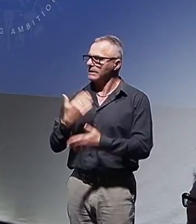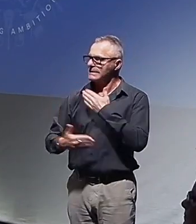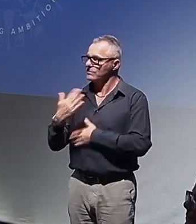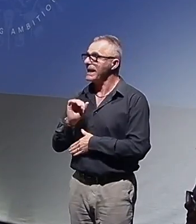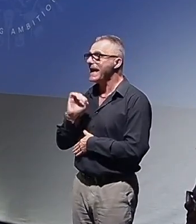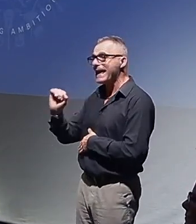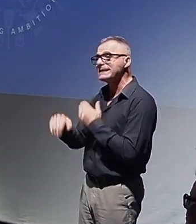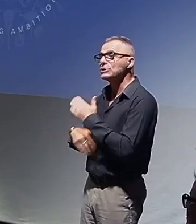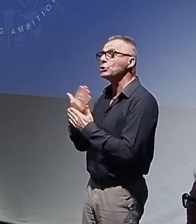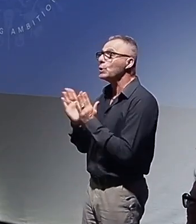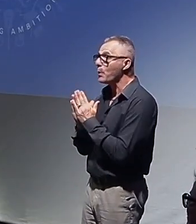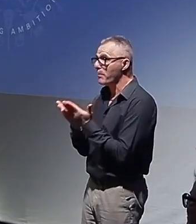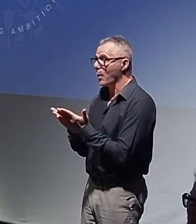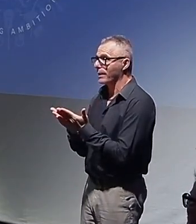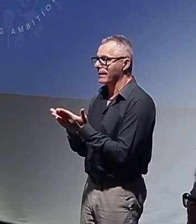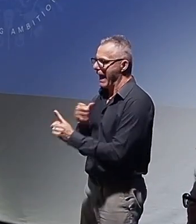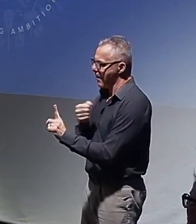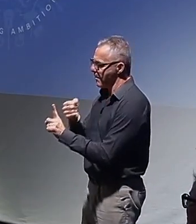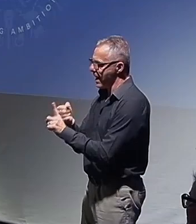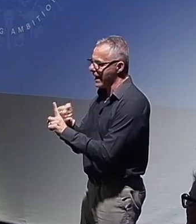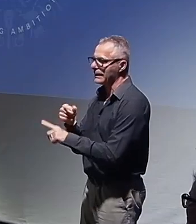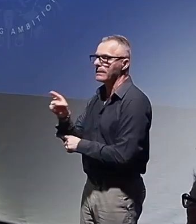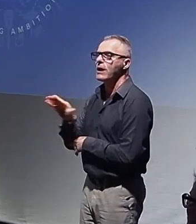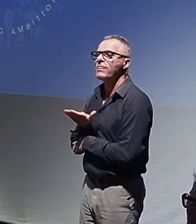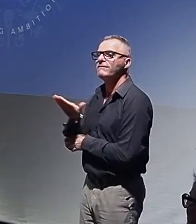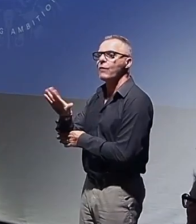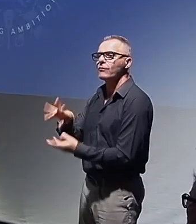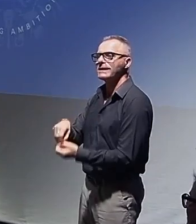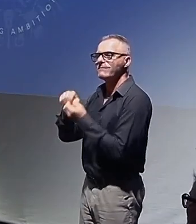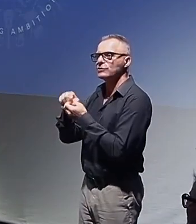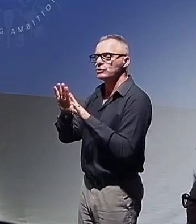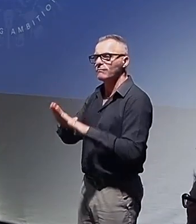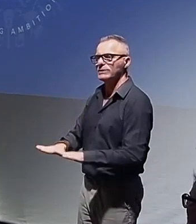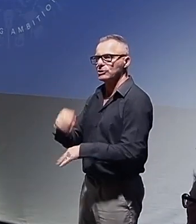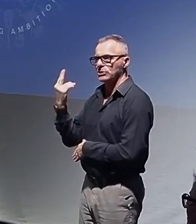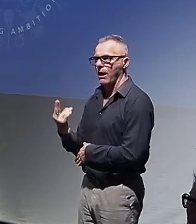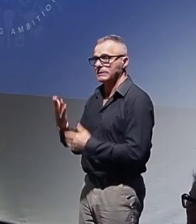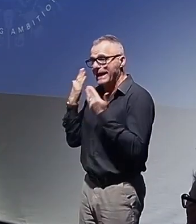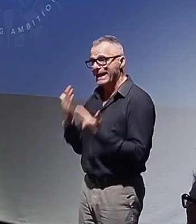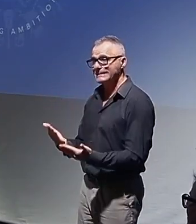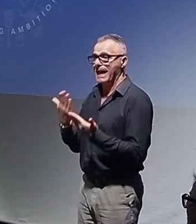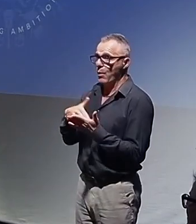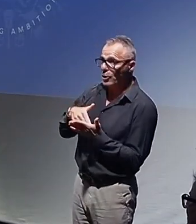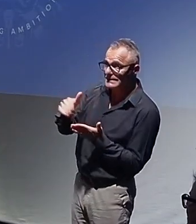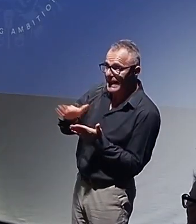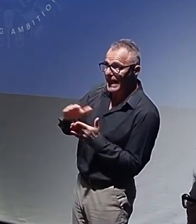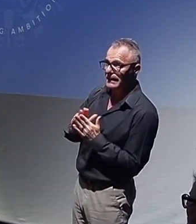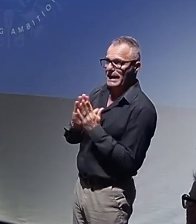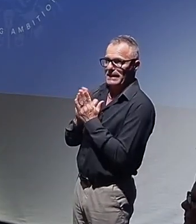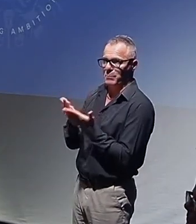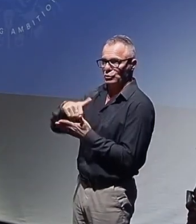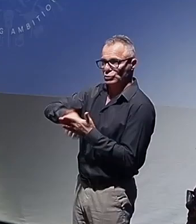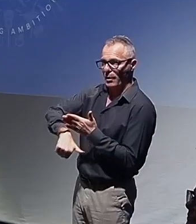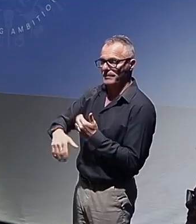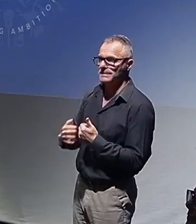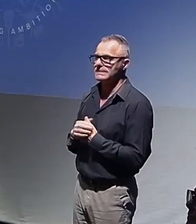plug shamelessly like I did 3 weeks ago, The Foreign Invention of British Art, is now in all good best-selling bookshops and